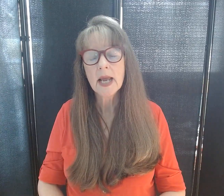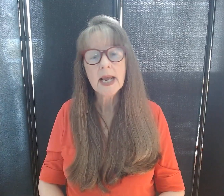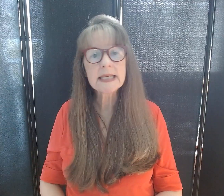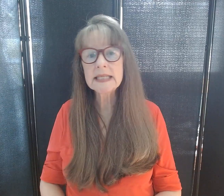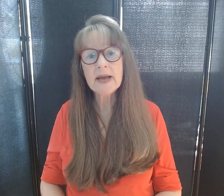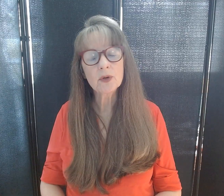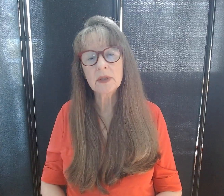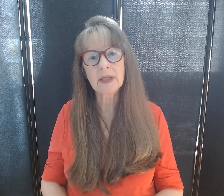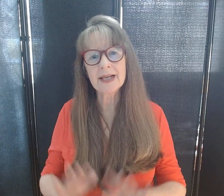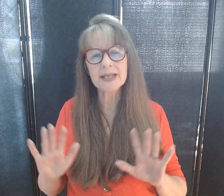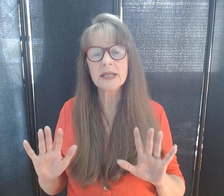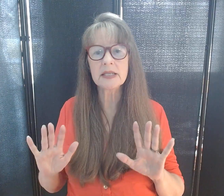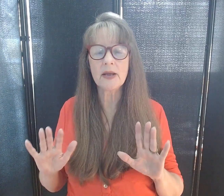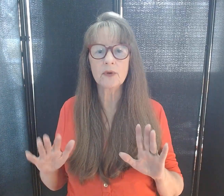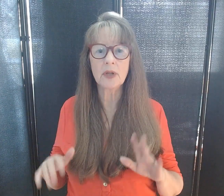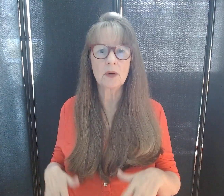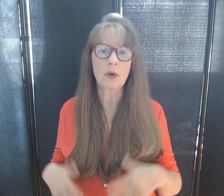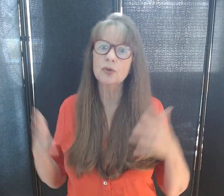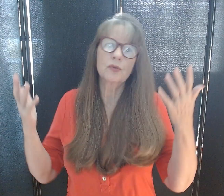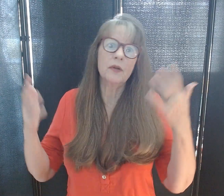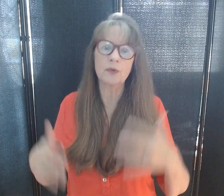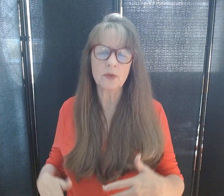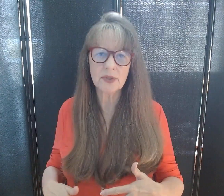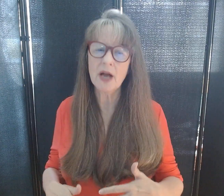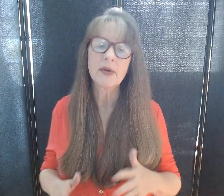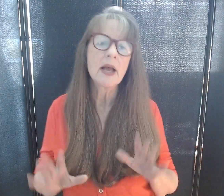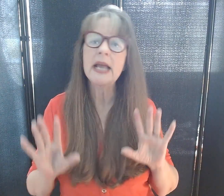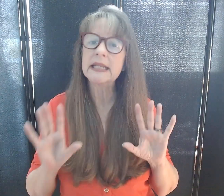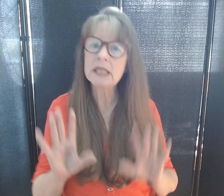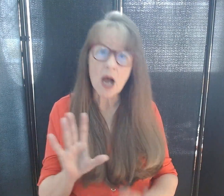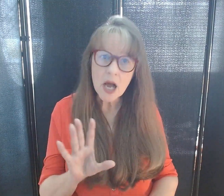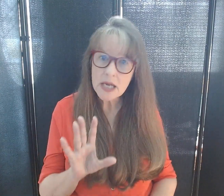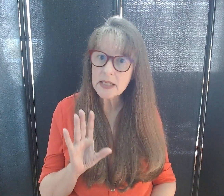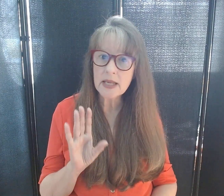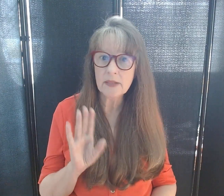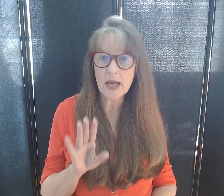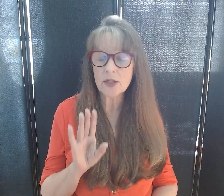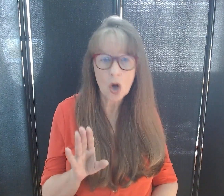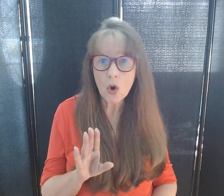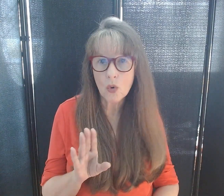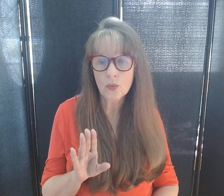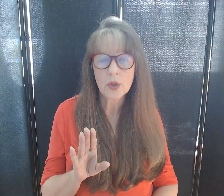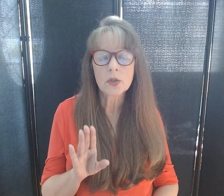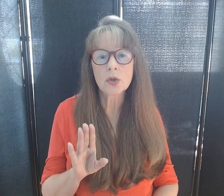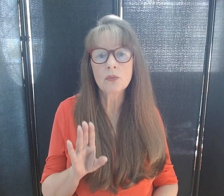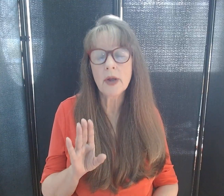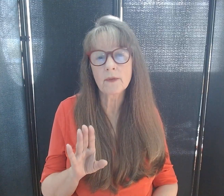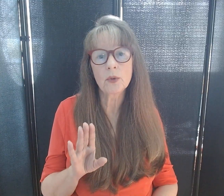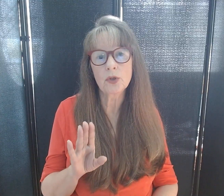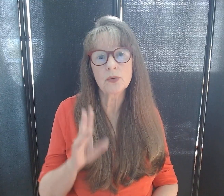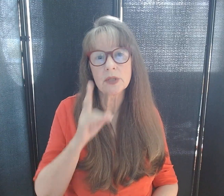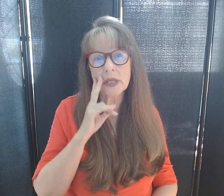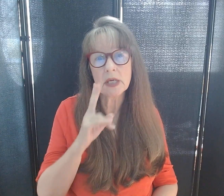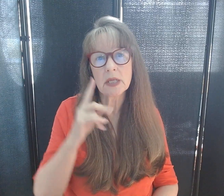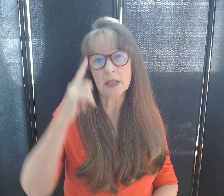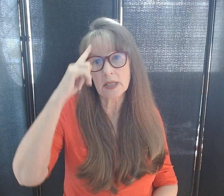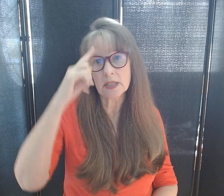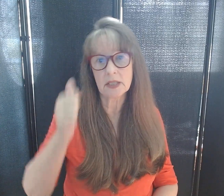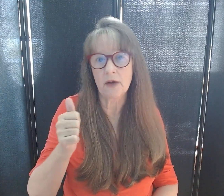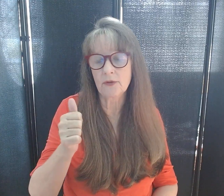It's never, like I said, it's never like, why don't you think for yourself? It's not in that tone. So never when you see think self, never